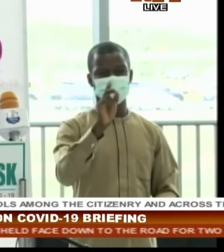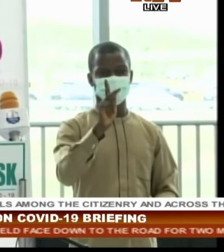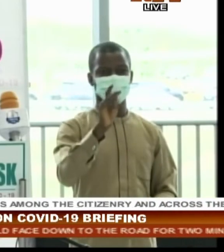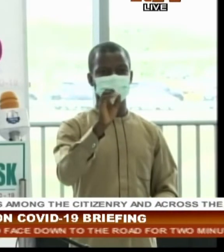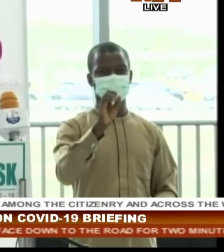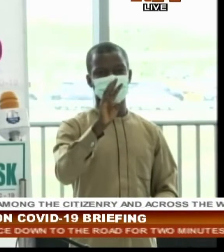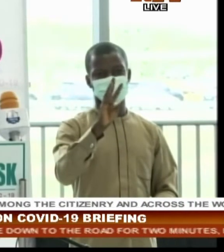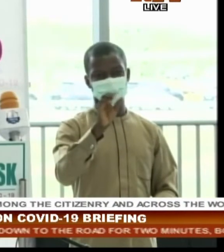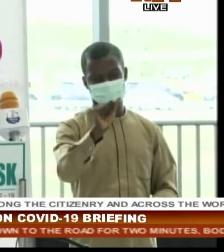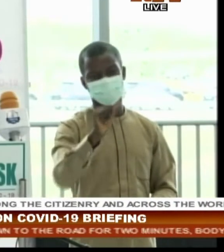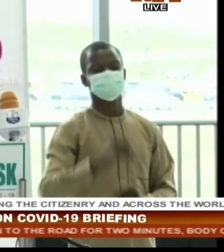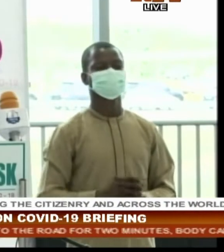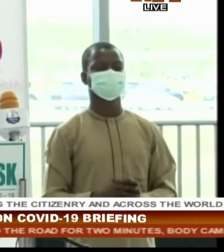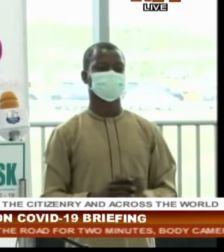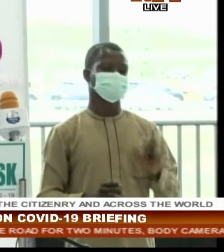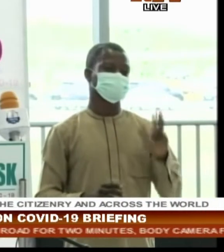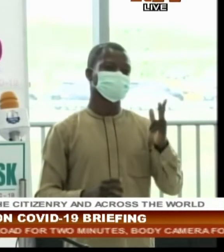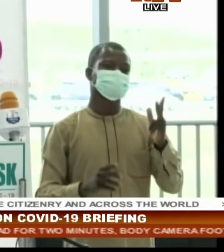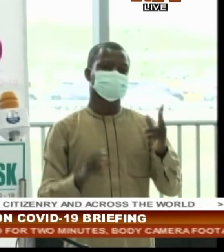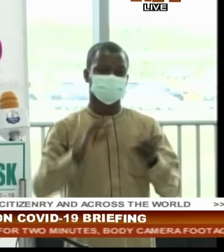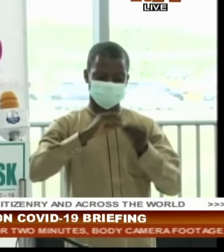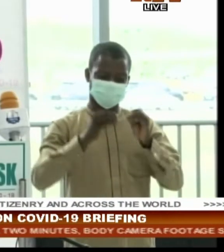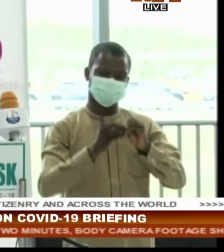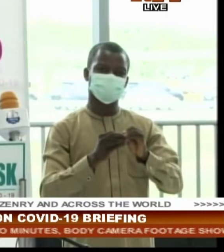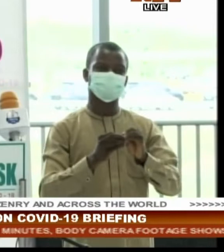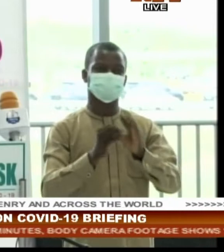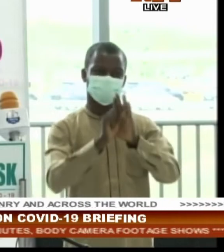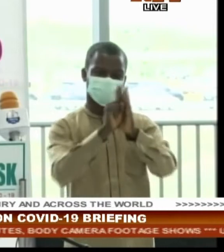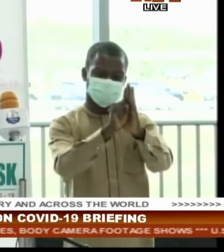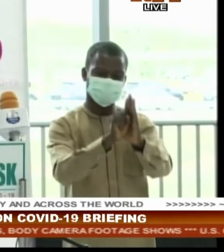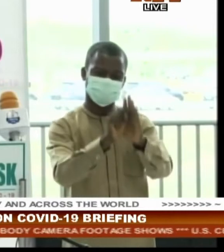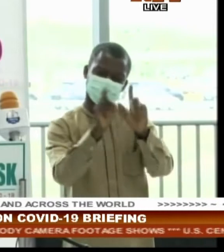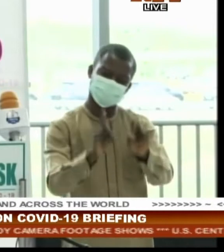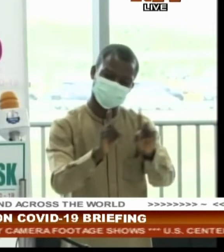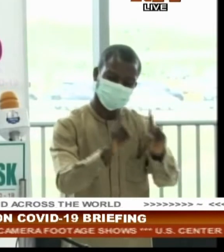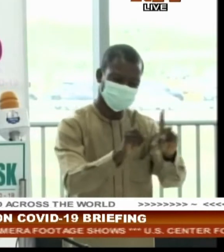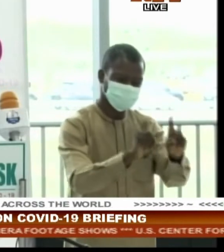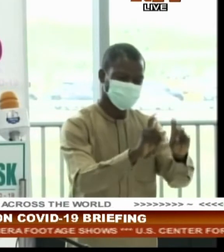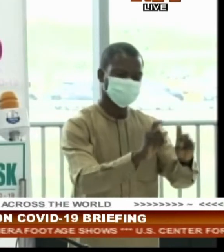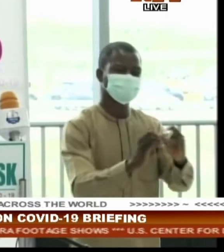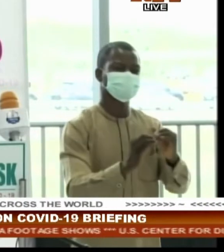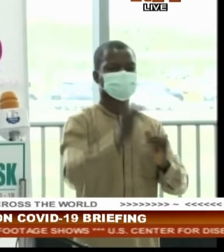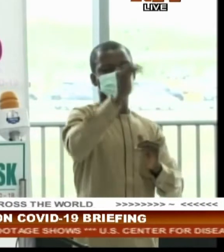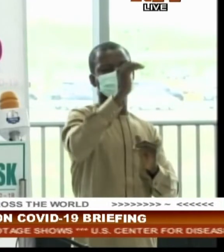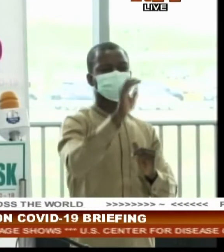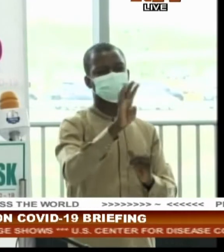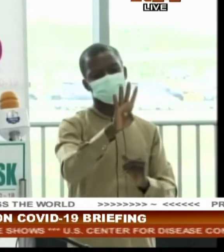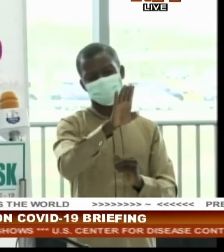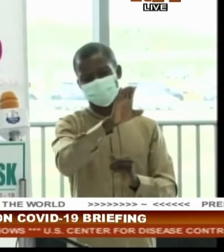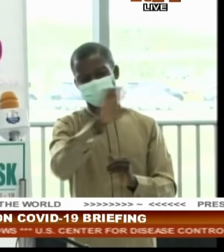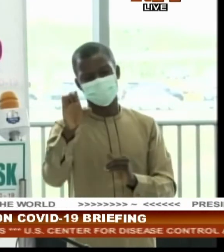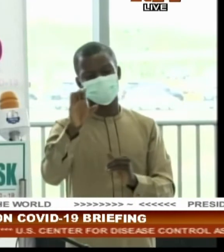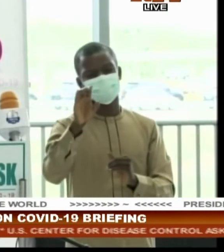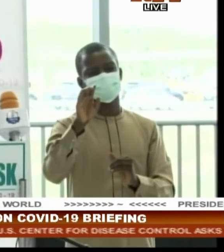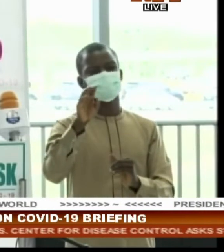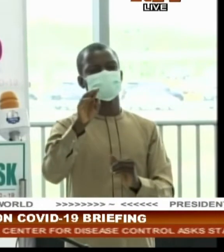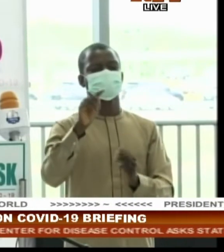3, the number of cumulative samples tested has exceeded 400,000